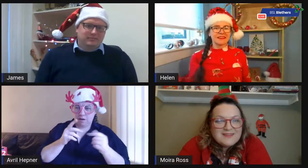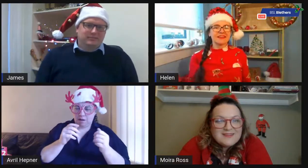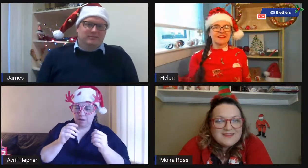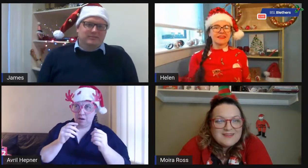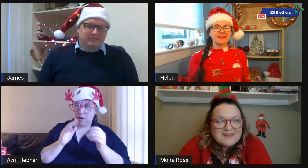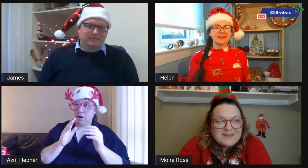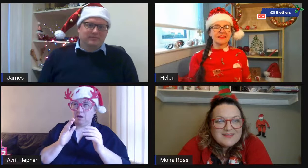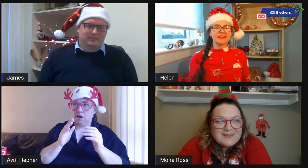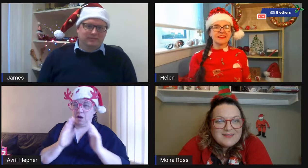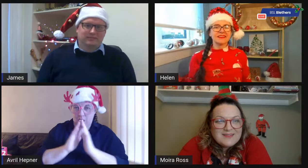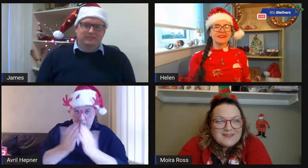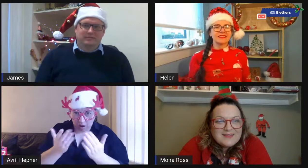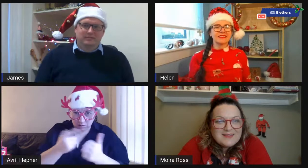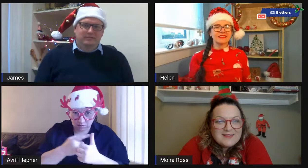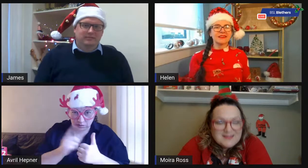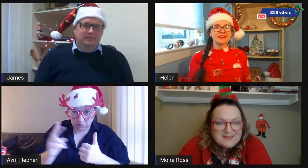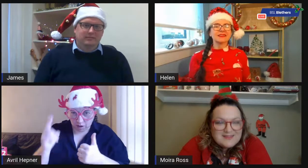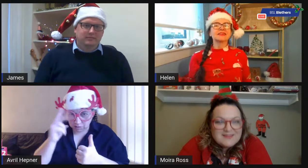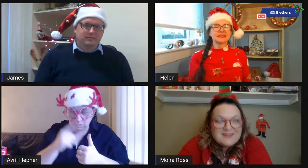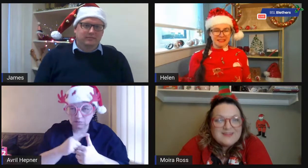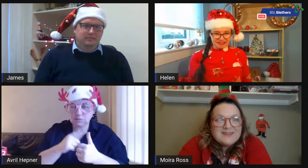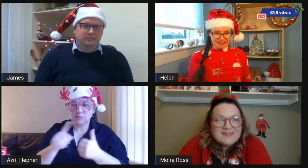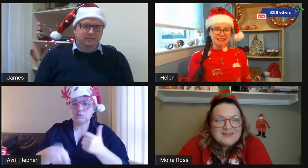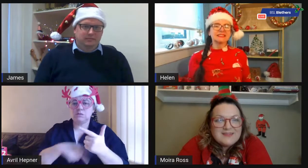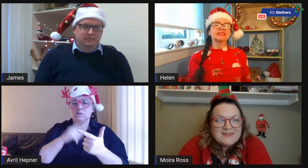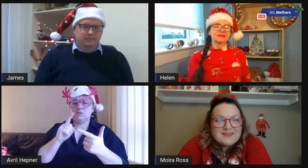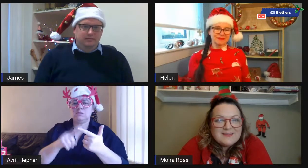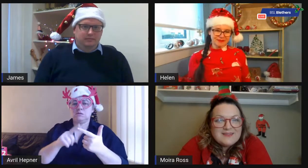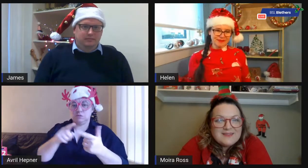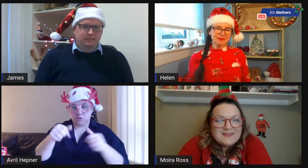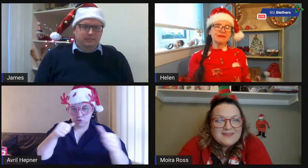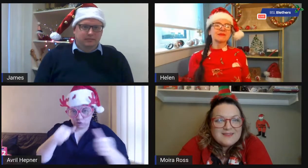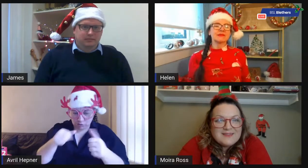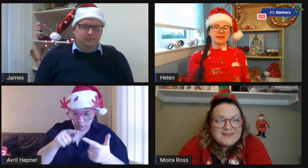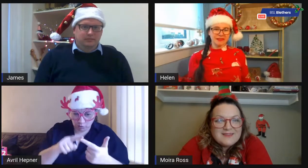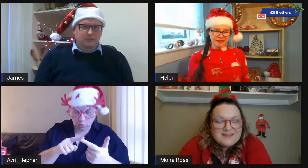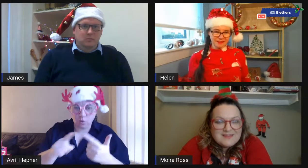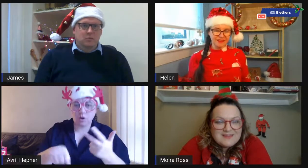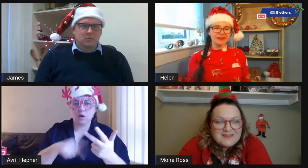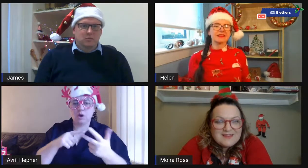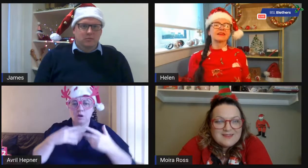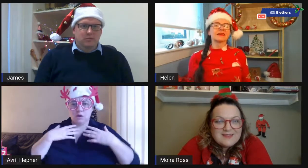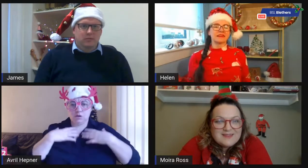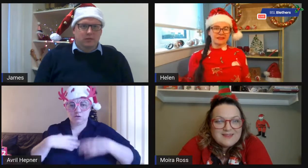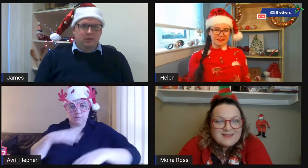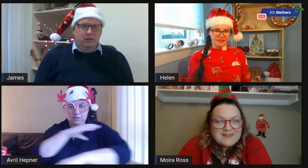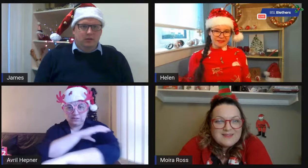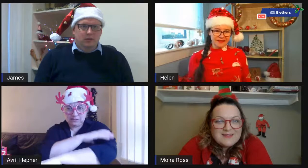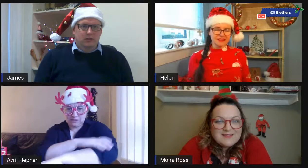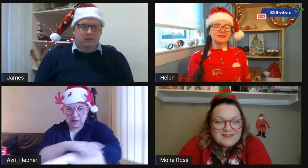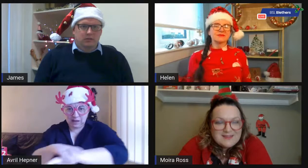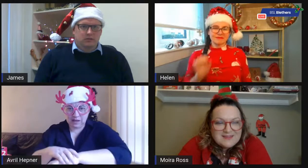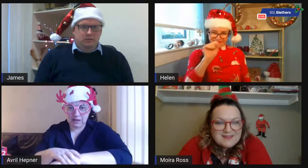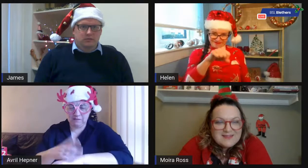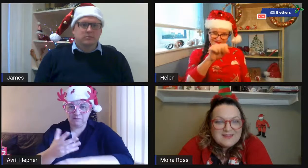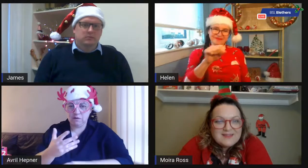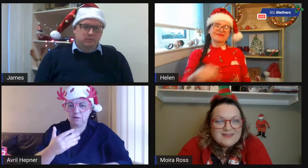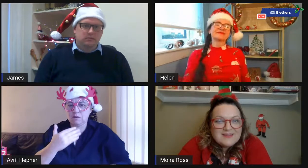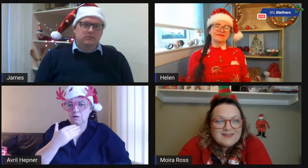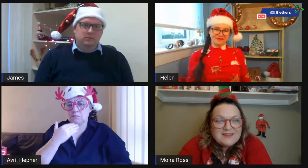Oh, well, now I've got so many things to do. I've got to cut up all my cards. I've got to get sticking my jigsaws. I've got to cut the sleeves